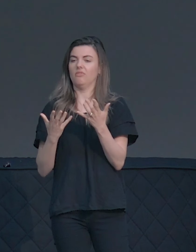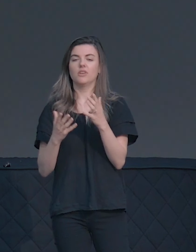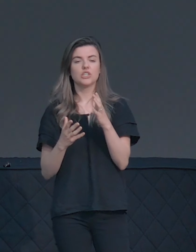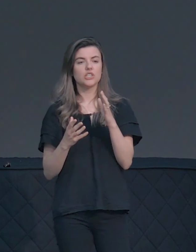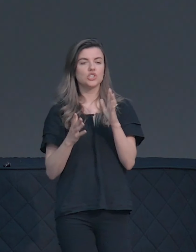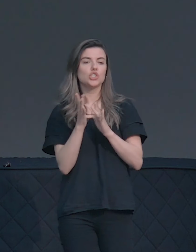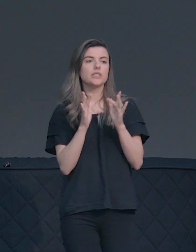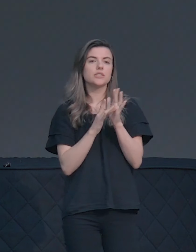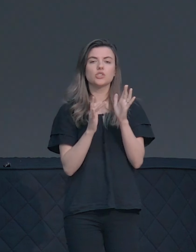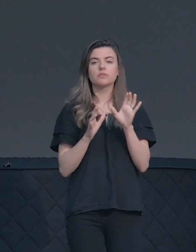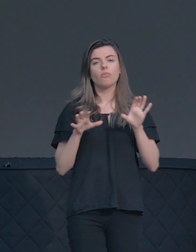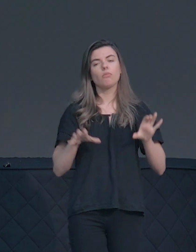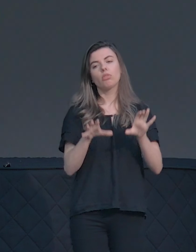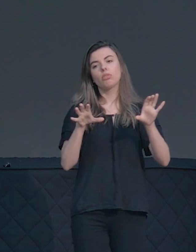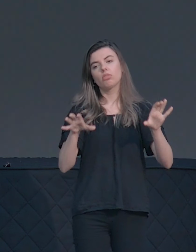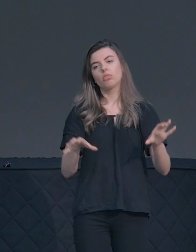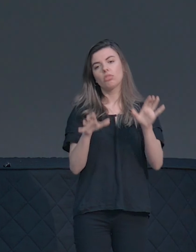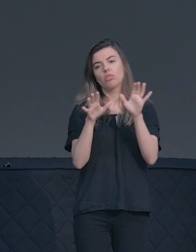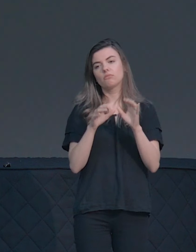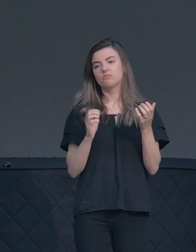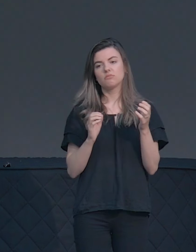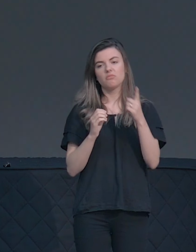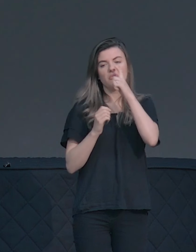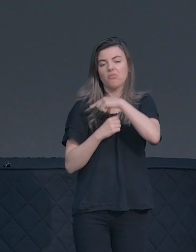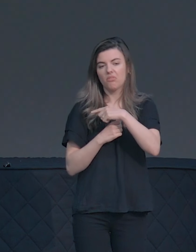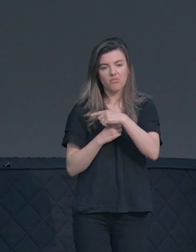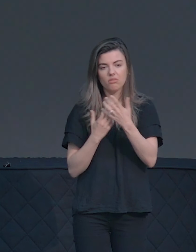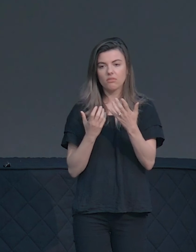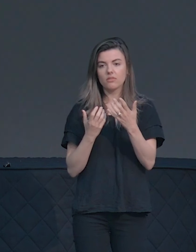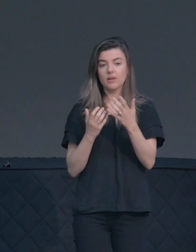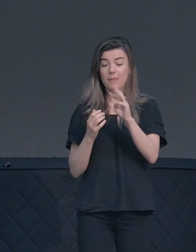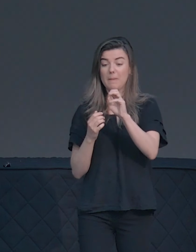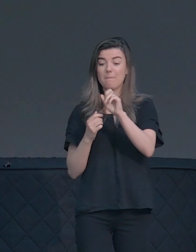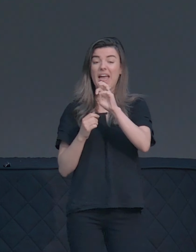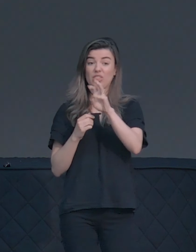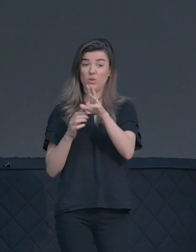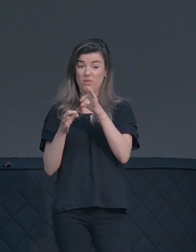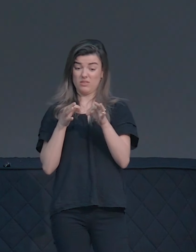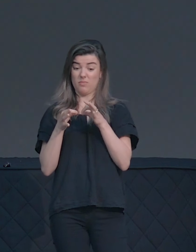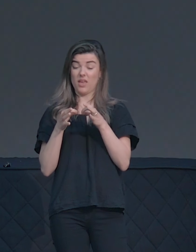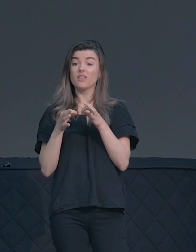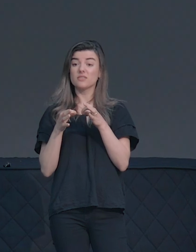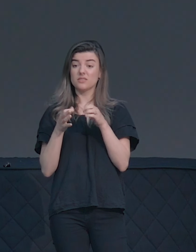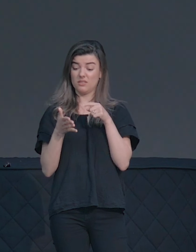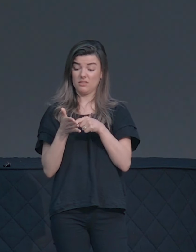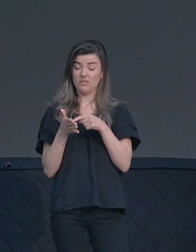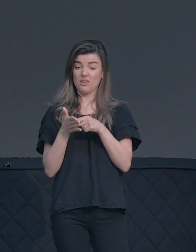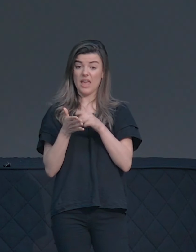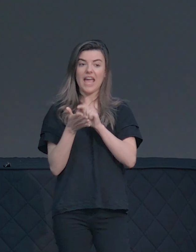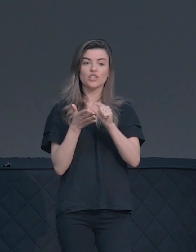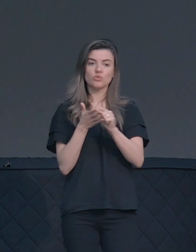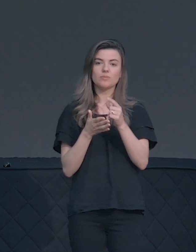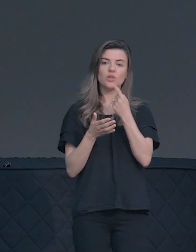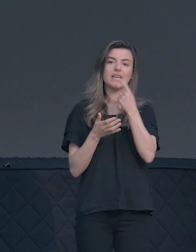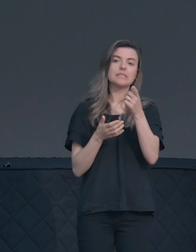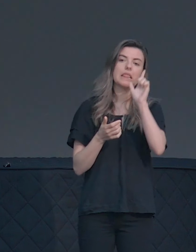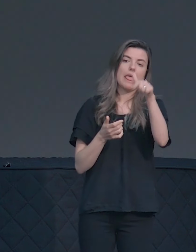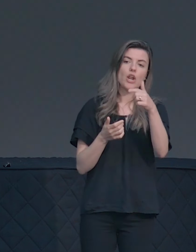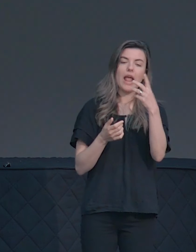through the motions here? Well, based on what Matthew tells us here and what Scripture tells us and